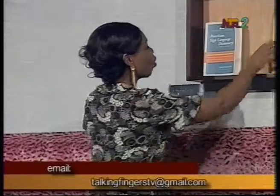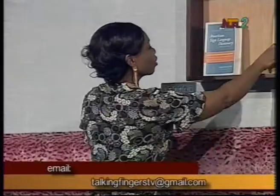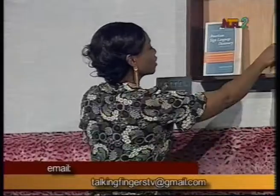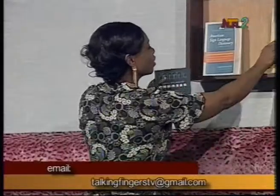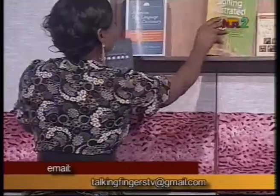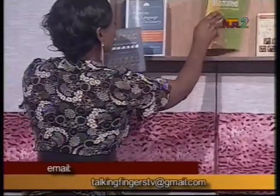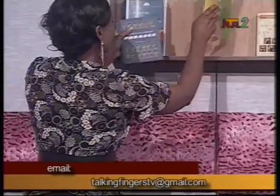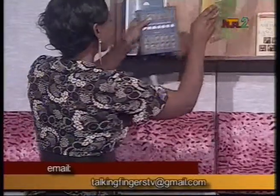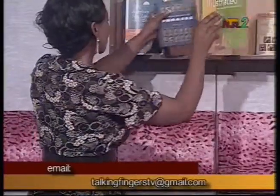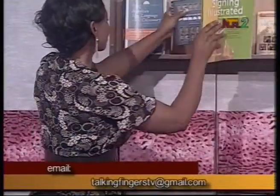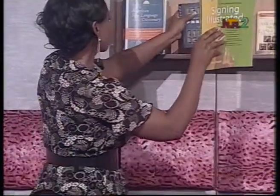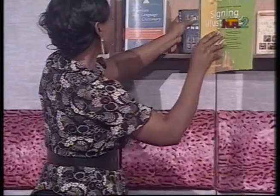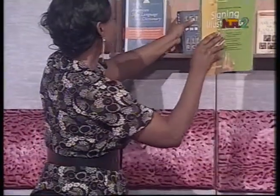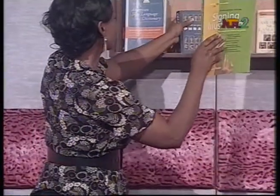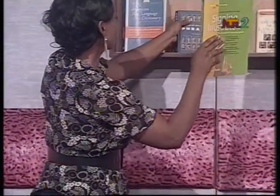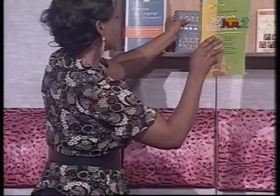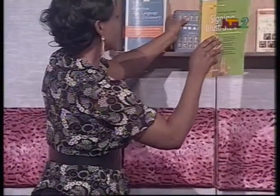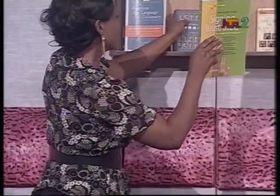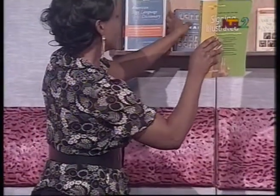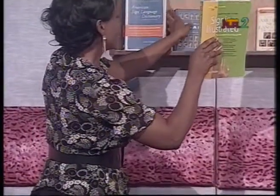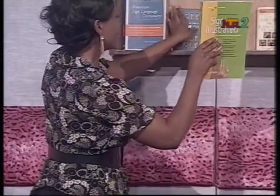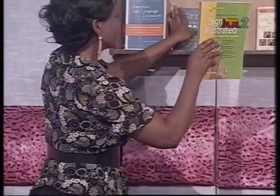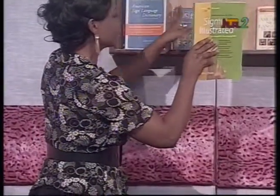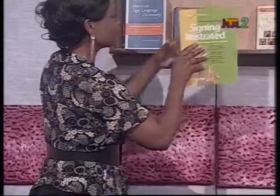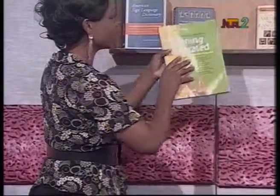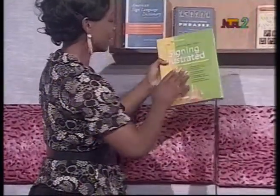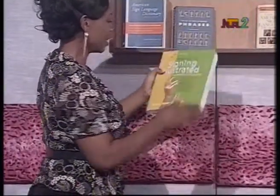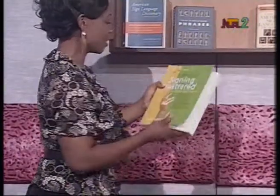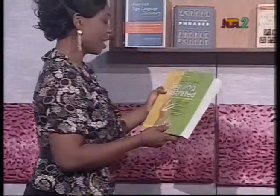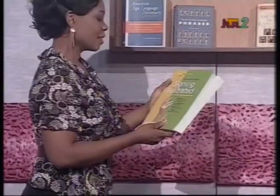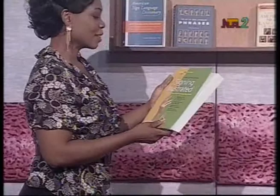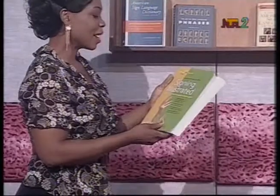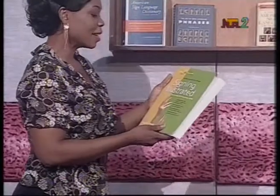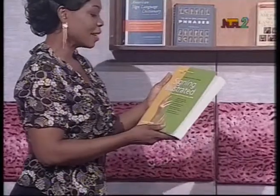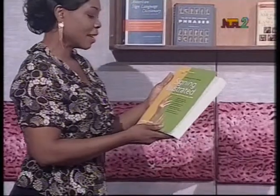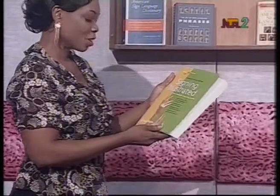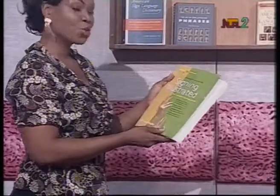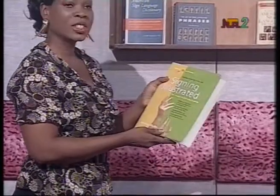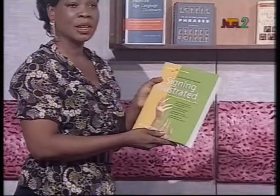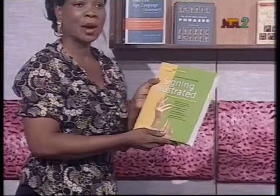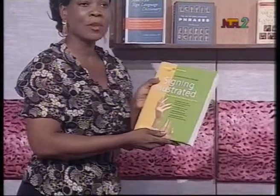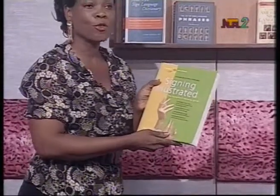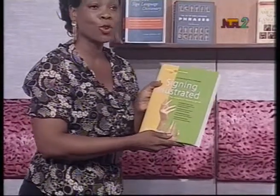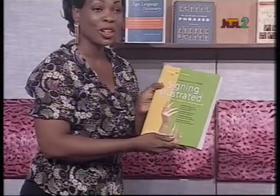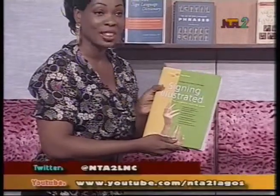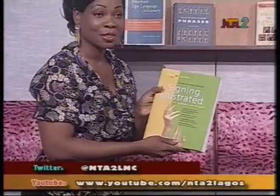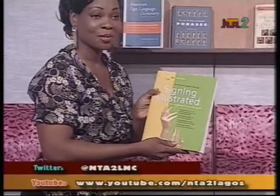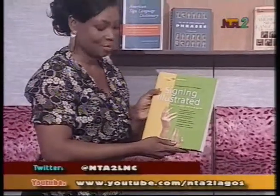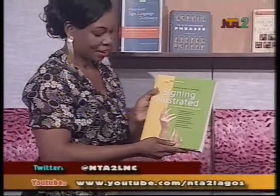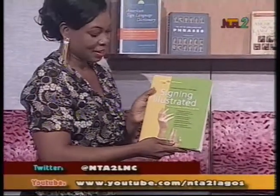Still on the shelf, I also have, this is Signing Illustrated by Mickey Flodin.